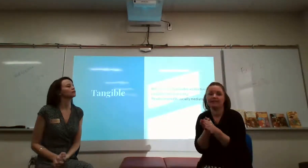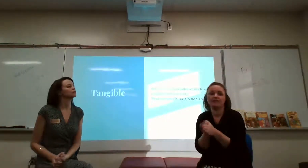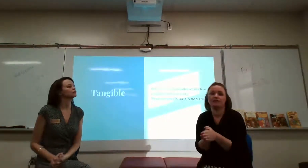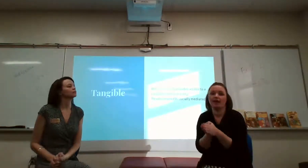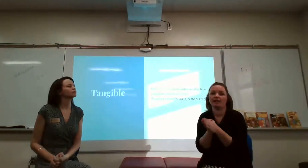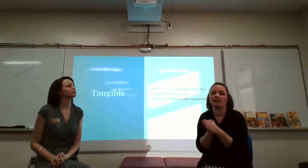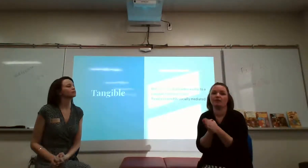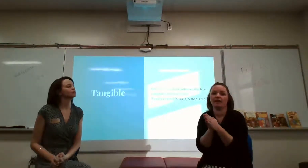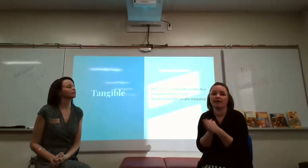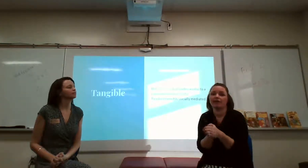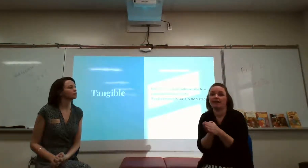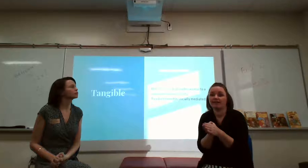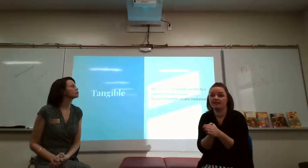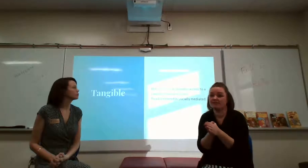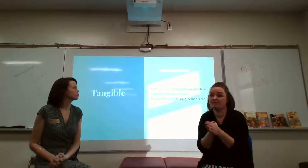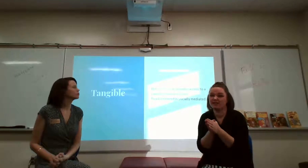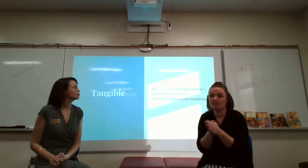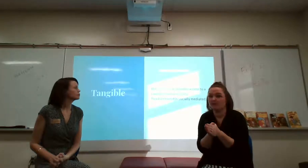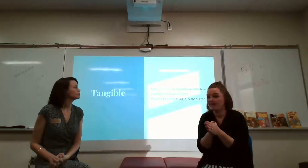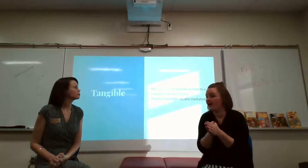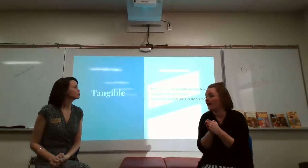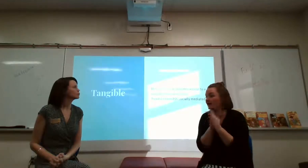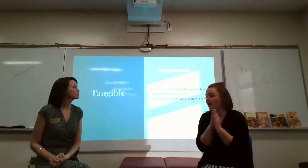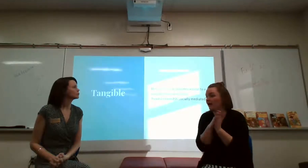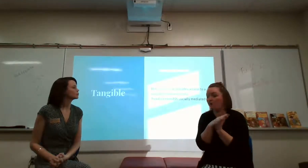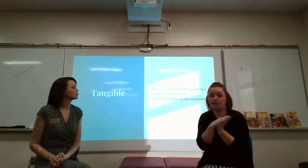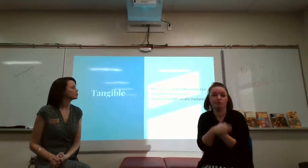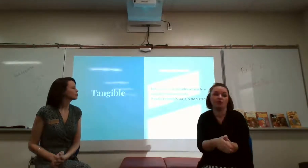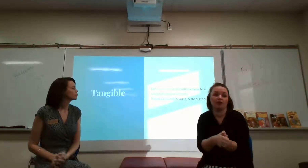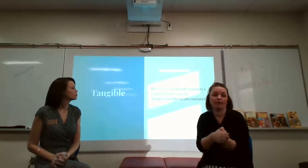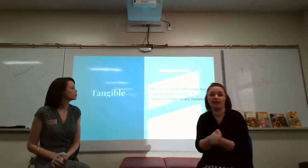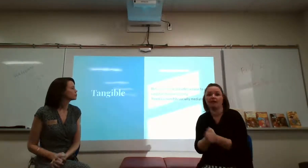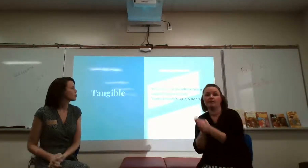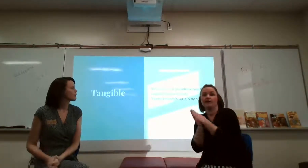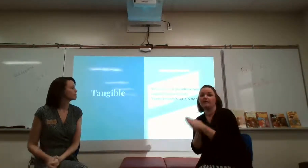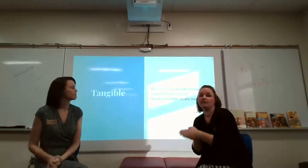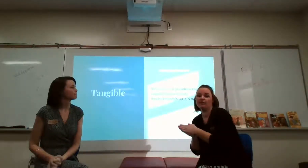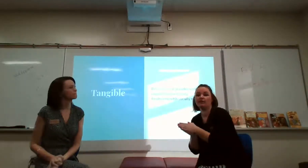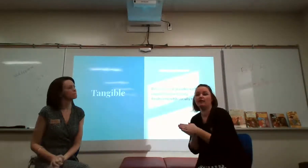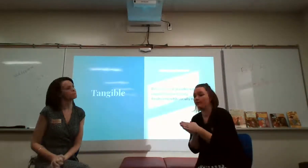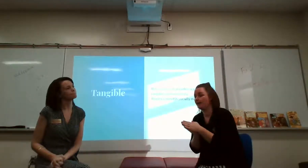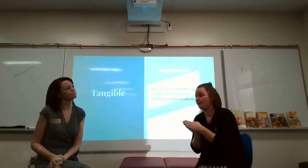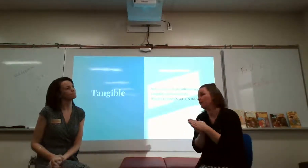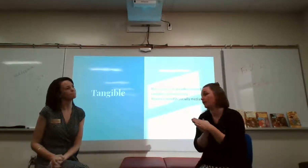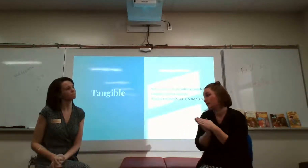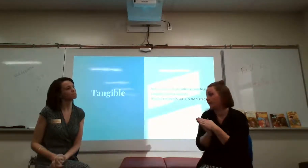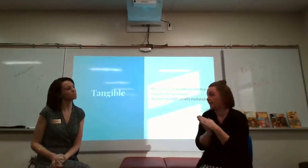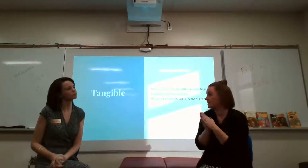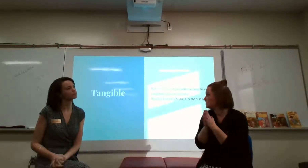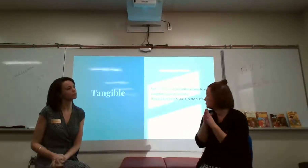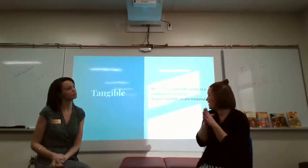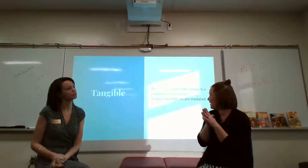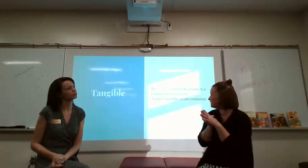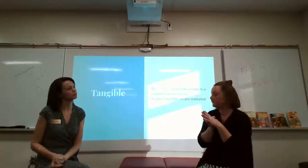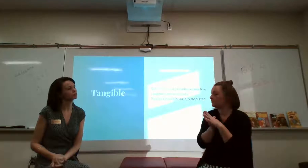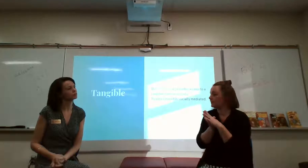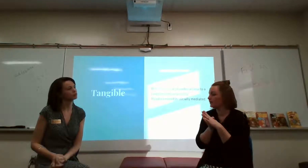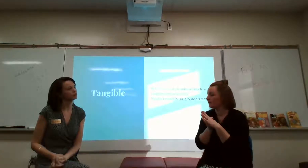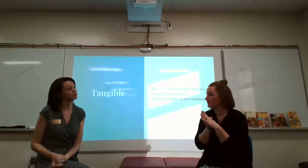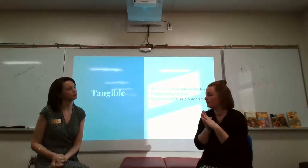gives you access to an item or an activity. Simple as that. When you do not have that item or activity, a behavior accesses you want.